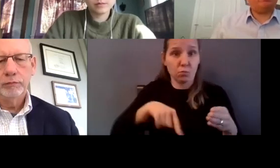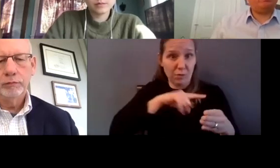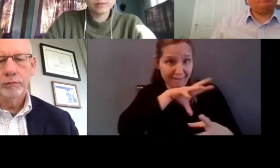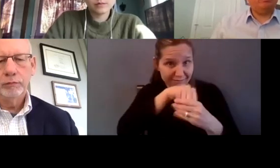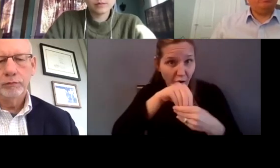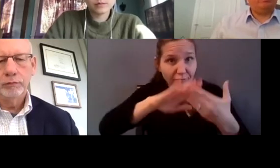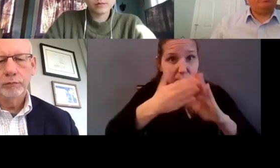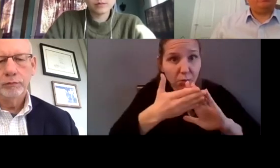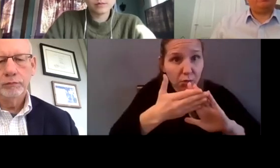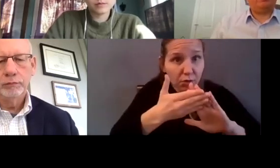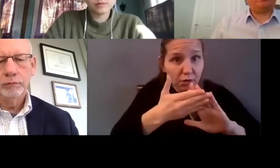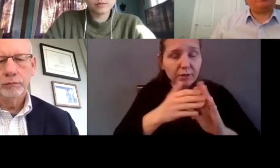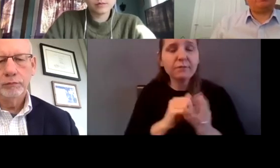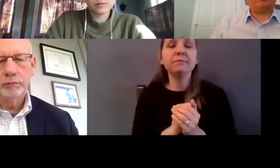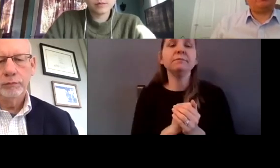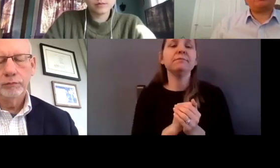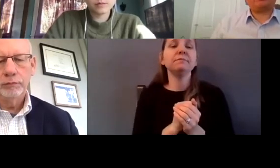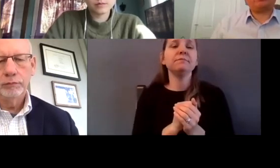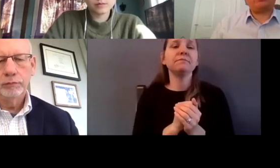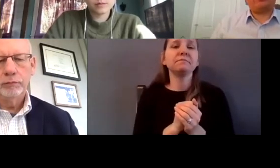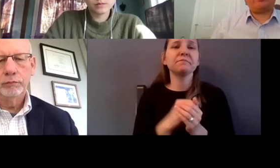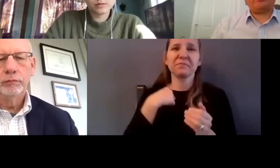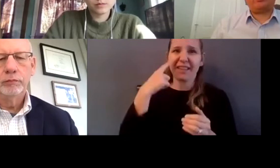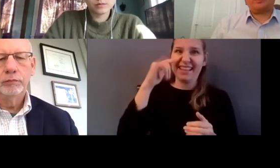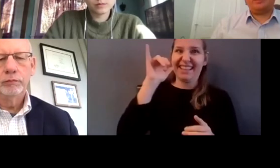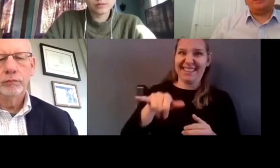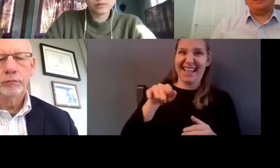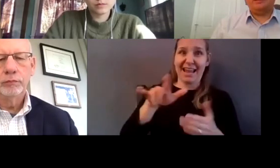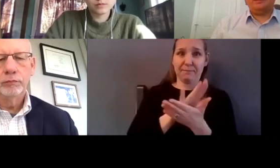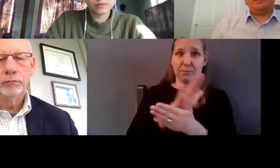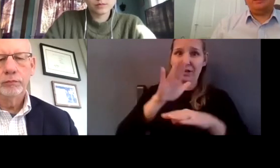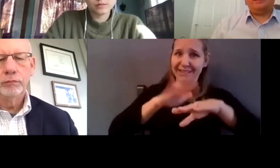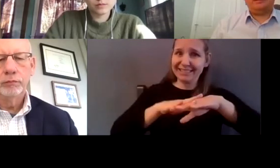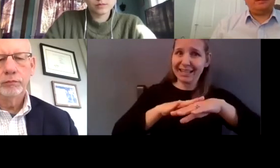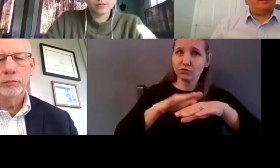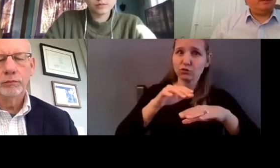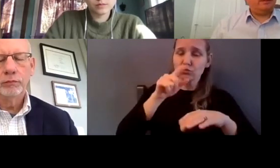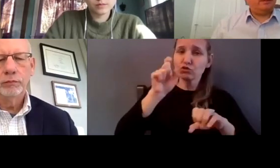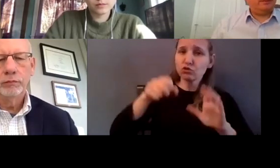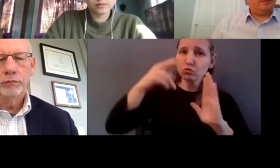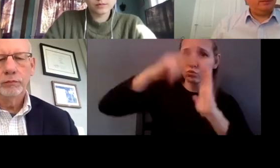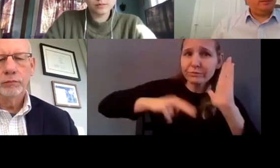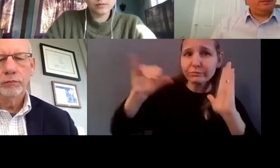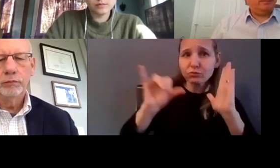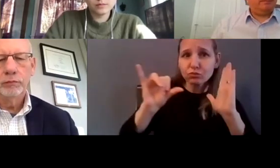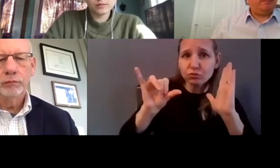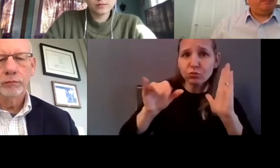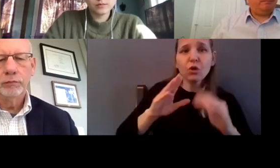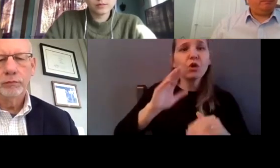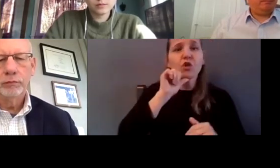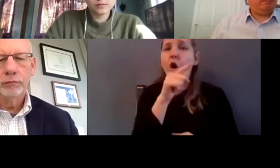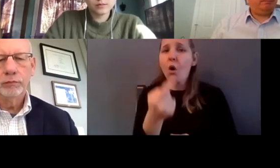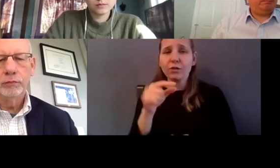community? I think that's an indicator I would look to, not just the GDP,